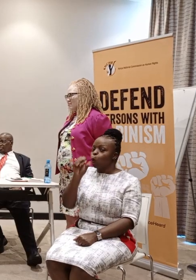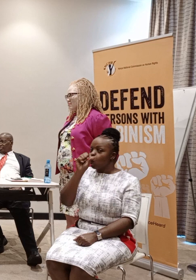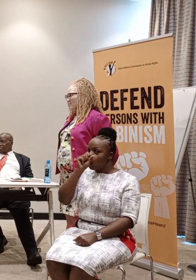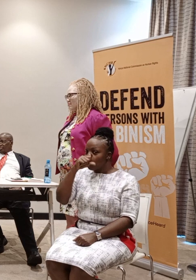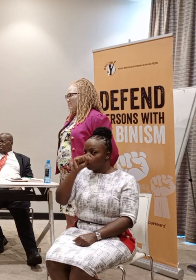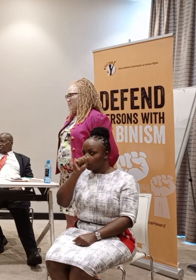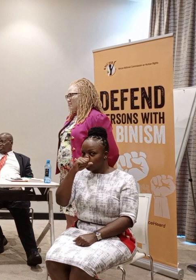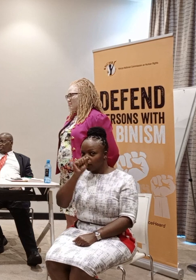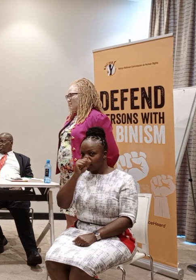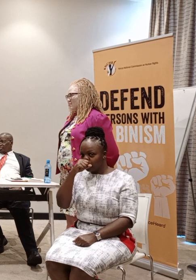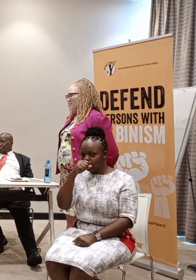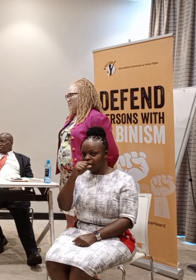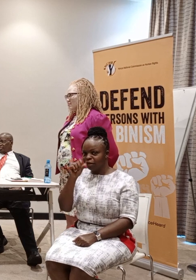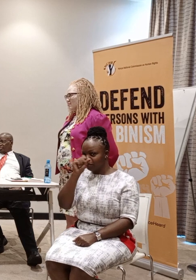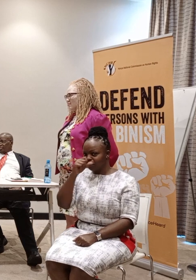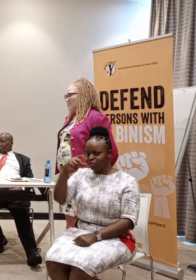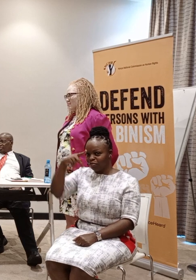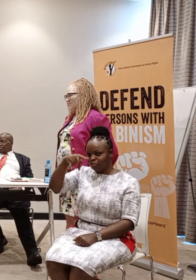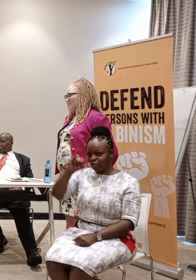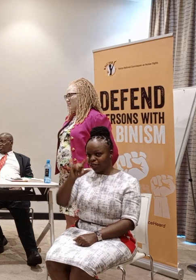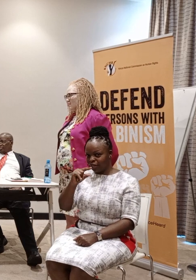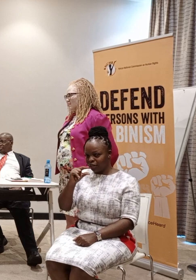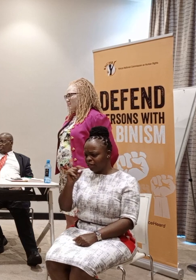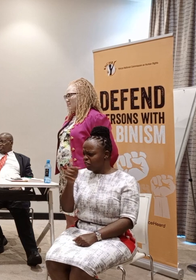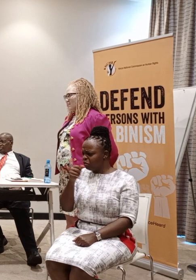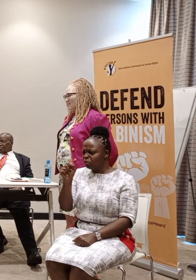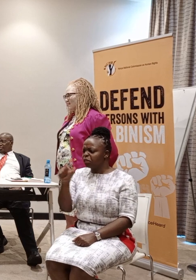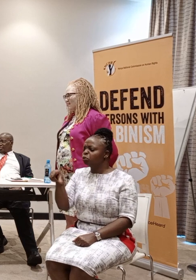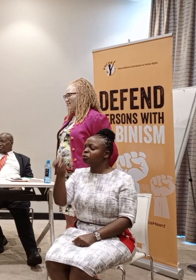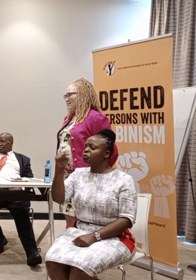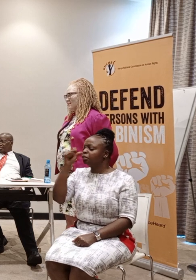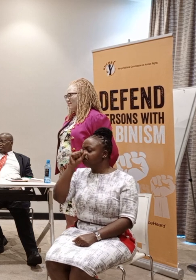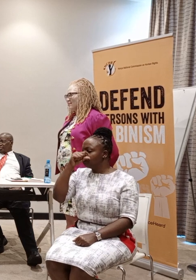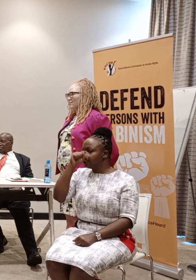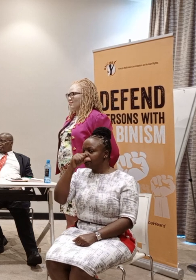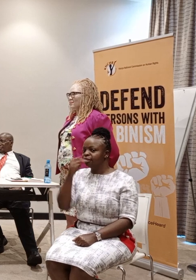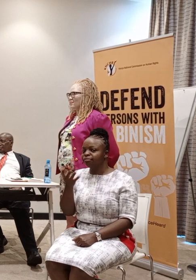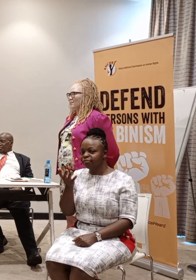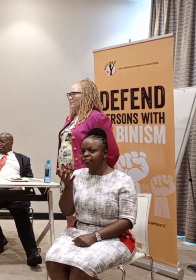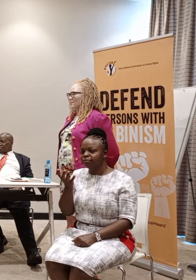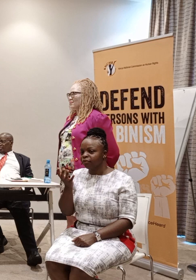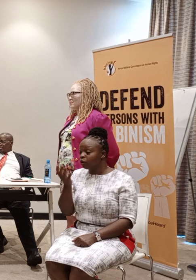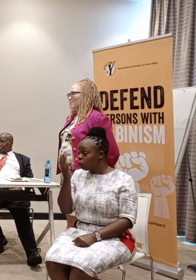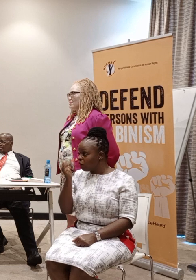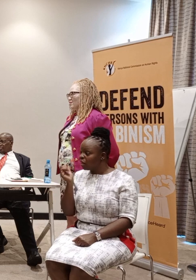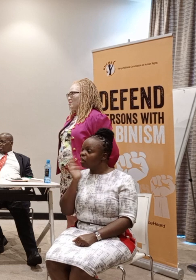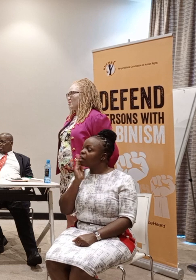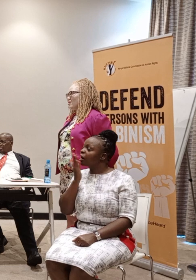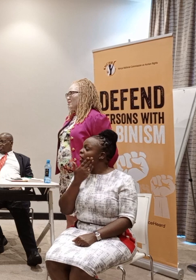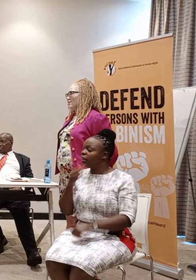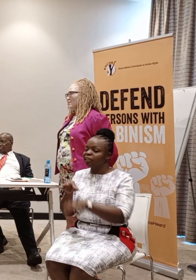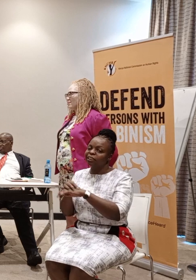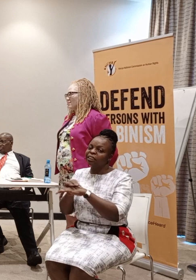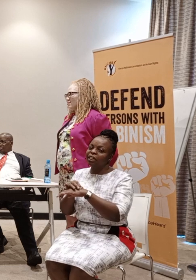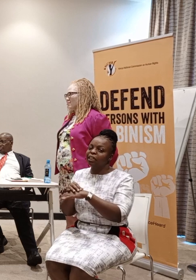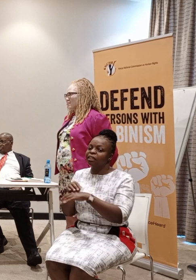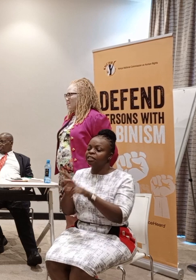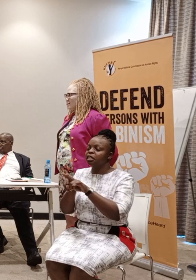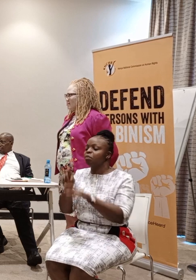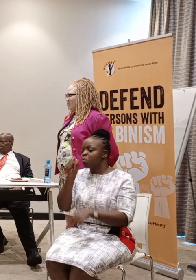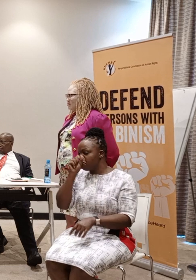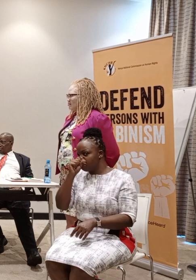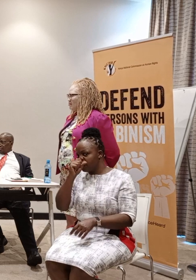Yeah? Kikuyu, but those ones like tupike nguruwe. You understand that? Because of the color of the skin. Yeah? Of course,